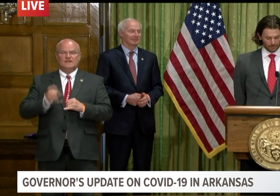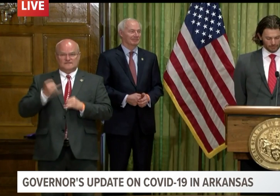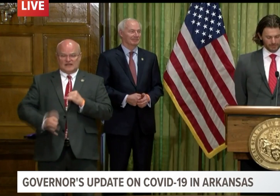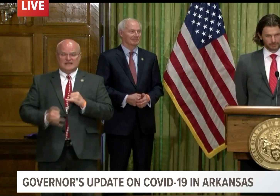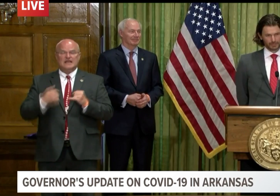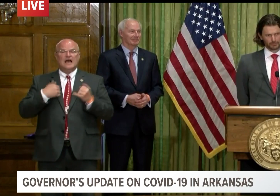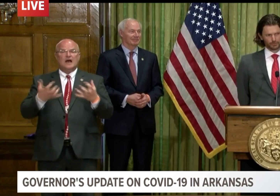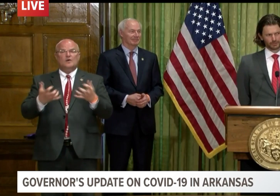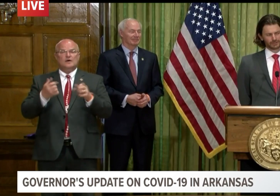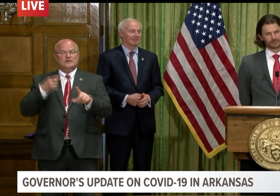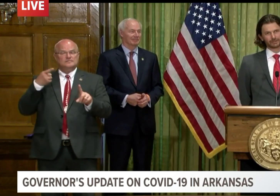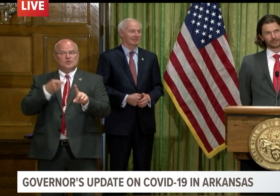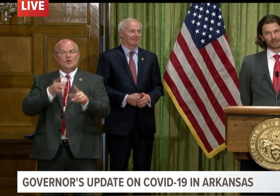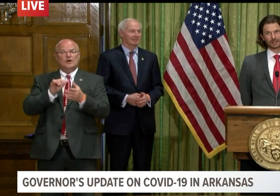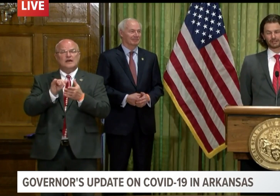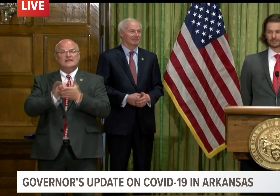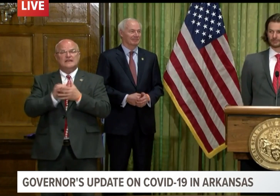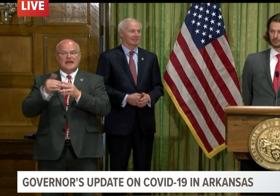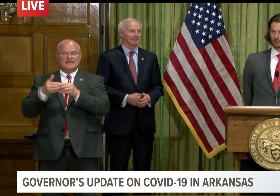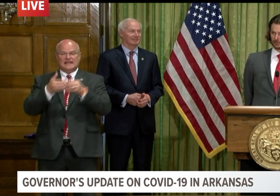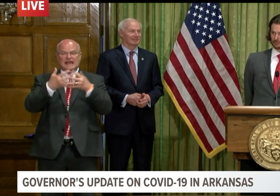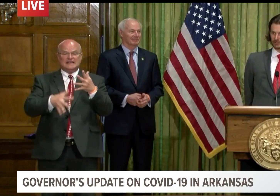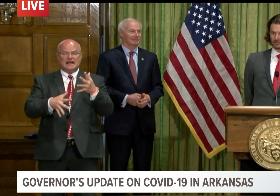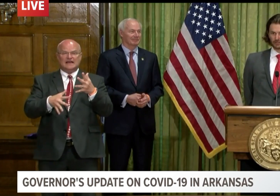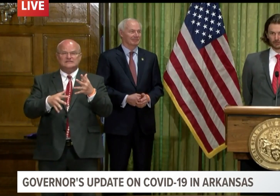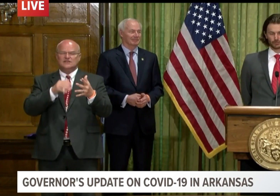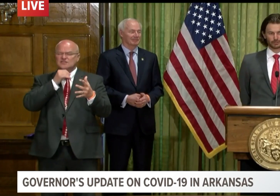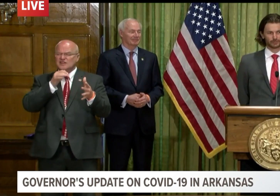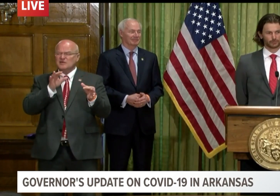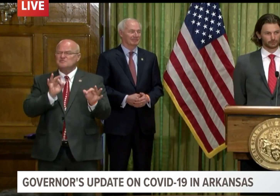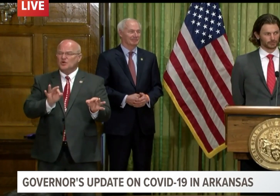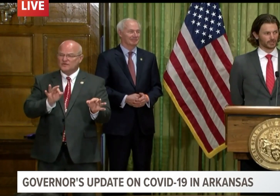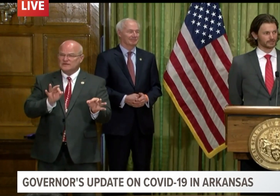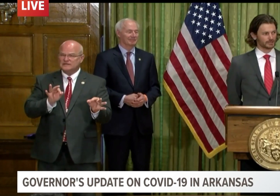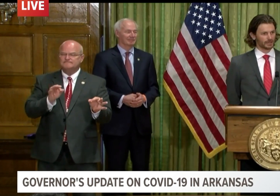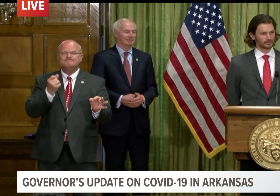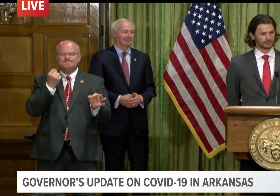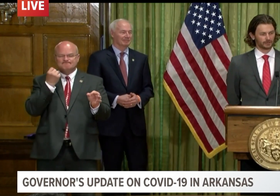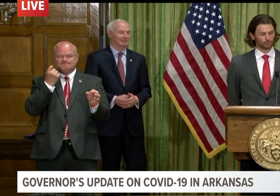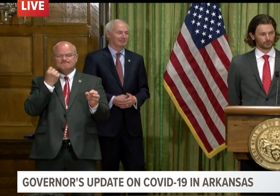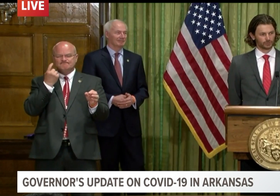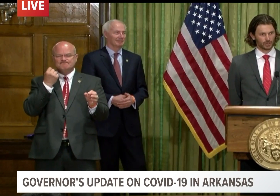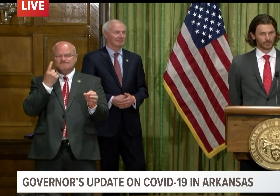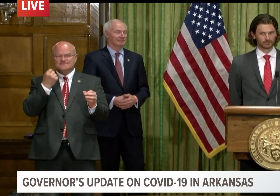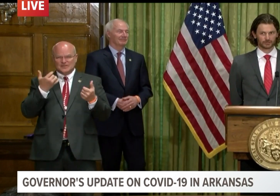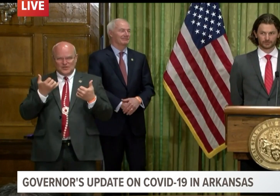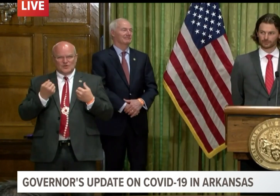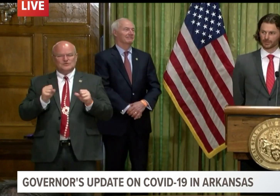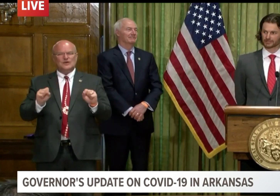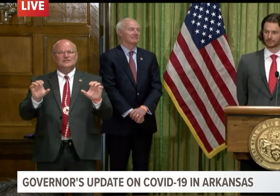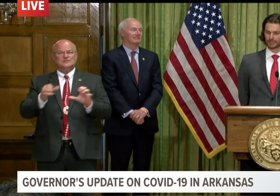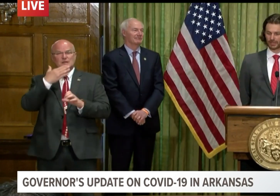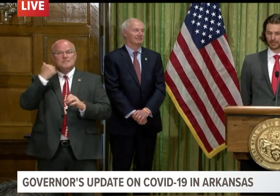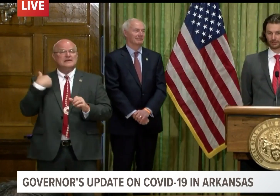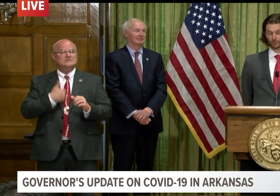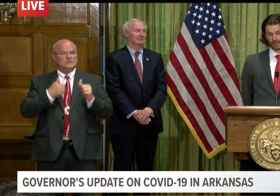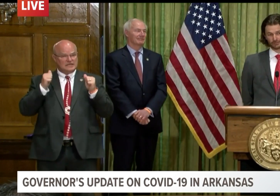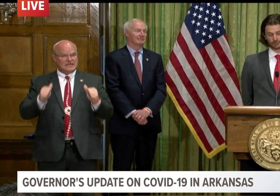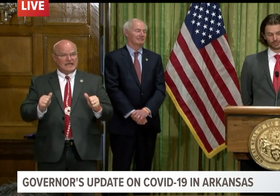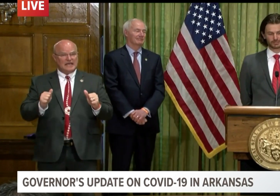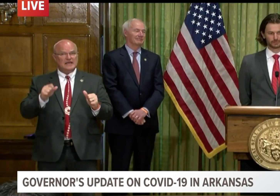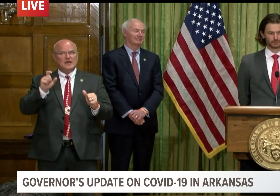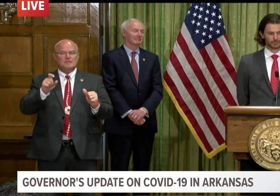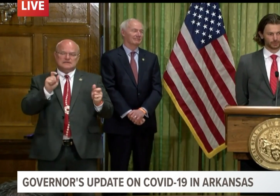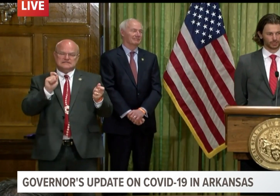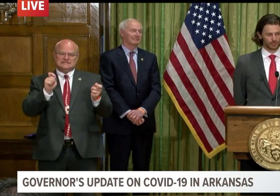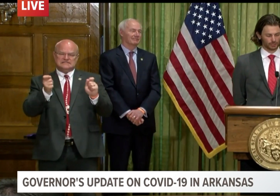Finally, I want to just make a point that the guidelines are imperfect, and we realize that, and we're trying to do the best that we can, and we'll have